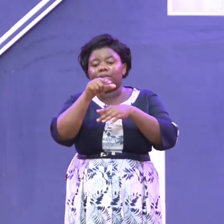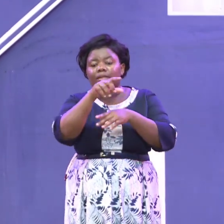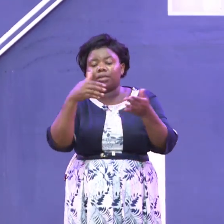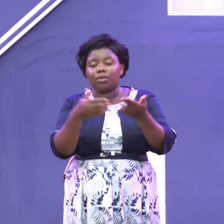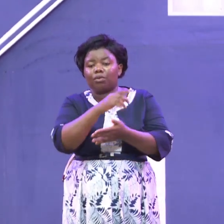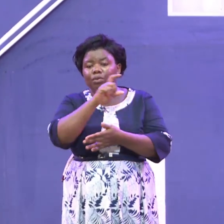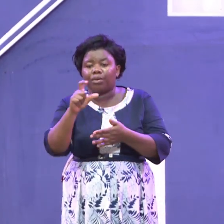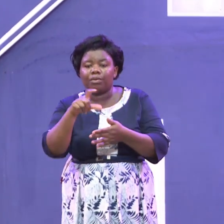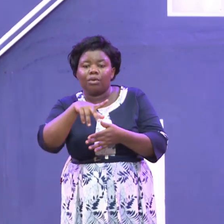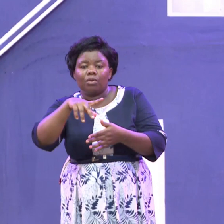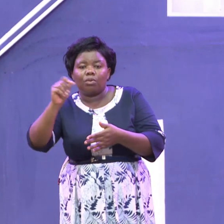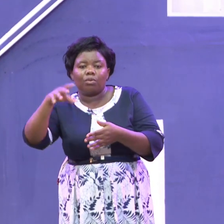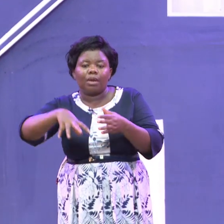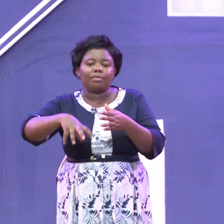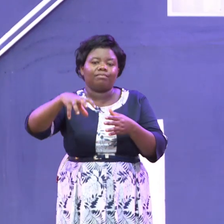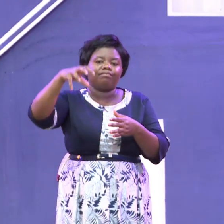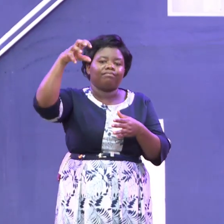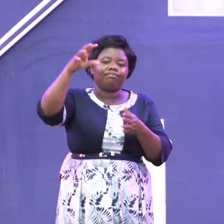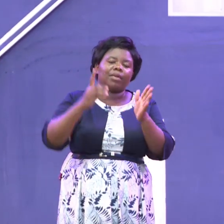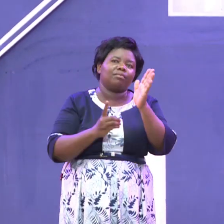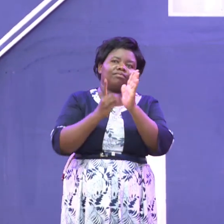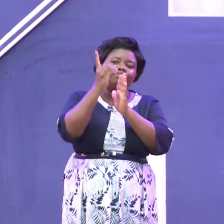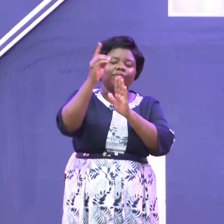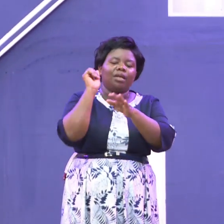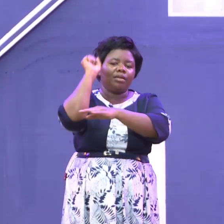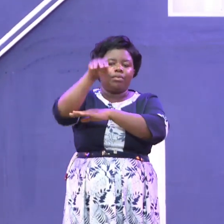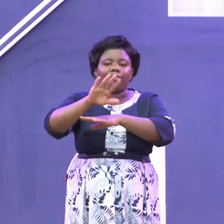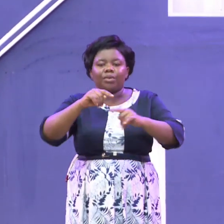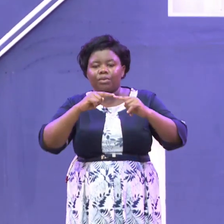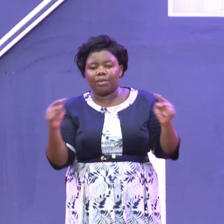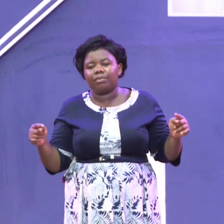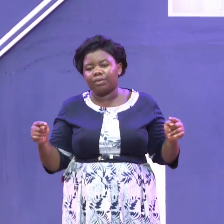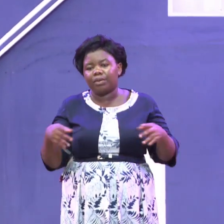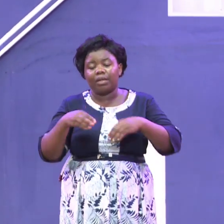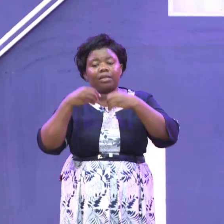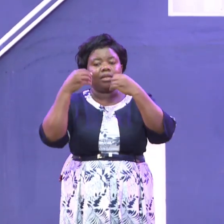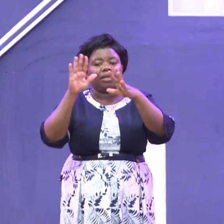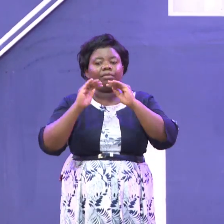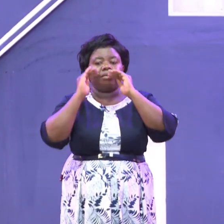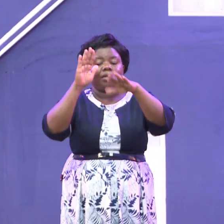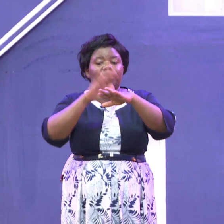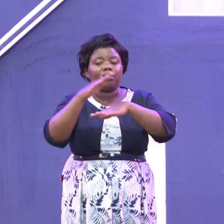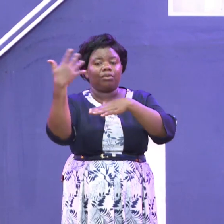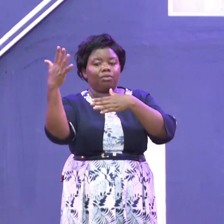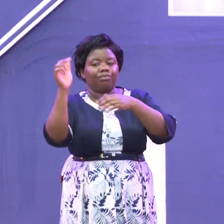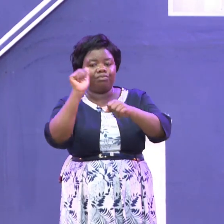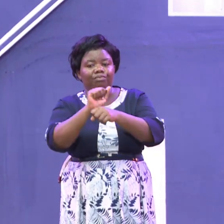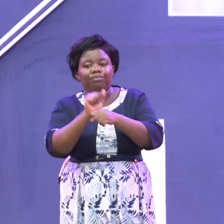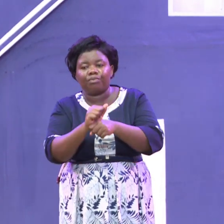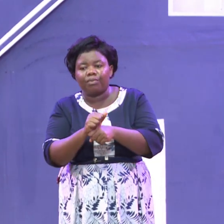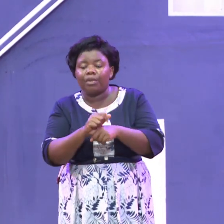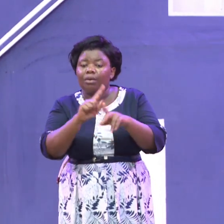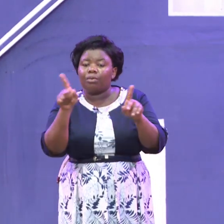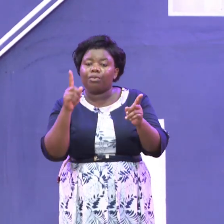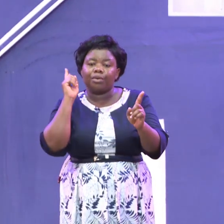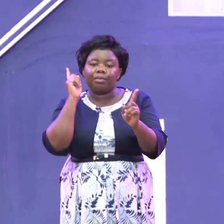tutandise mugende mukulaakulane muwangule abalabe bammwe awe emirimu gy'emikono gyammwe omukisa